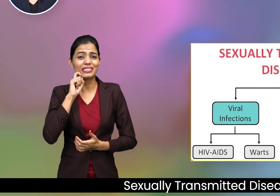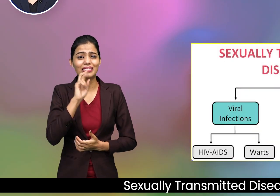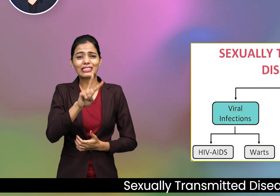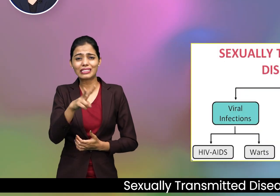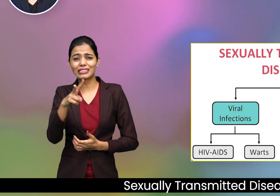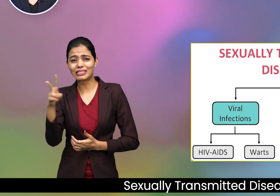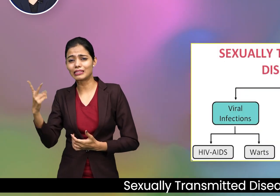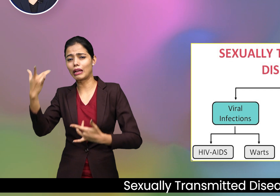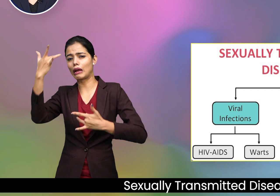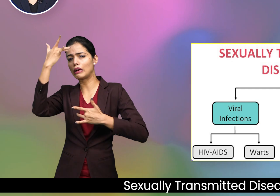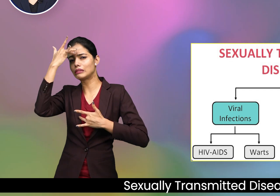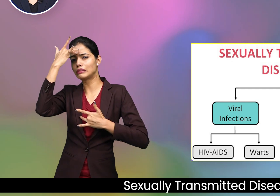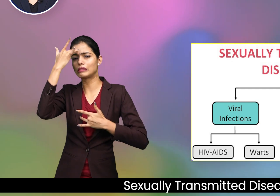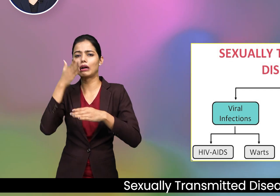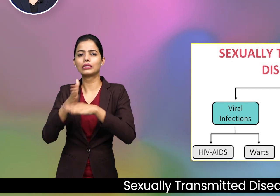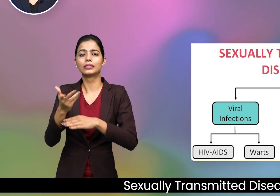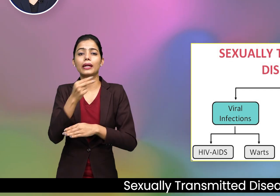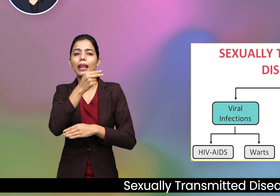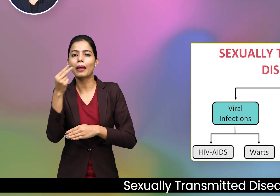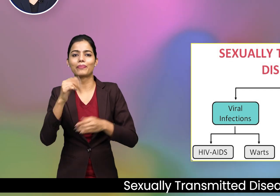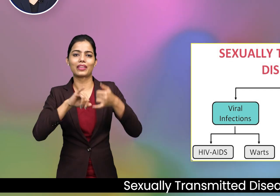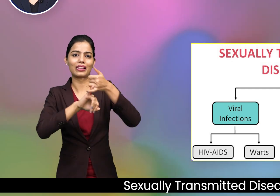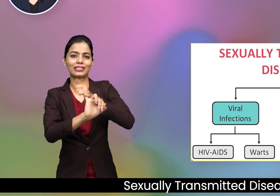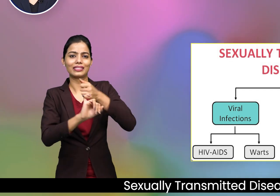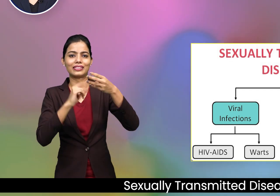sexually transmitted disease,